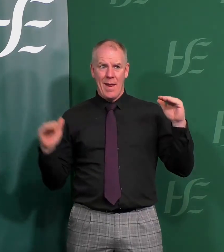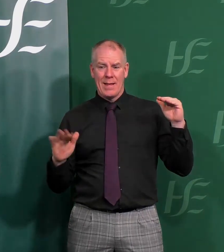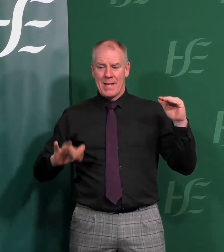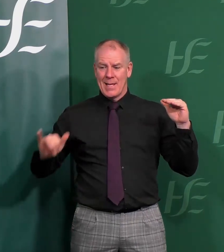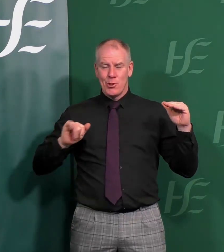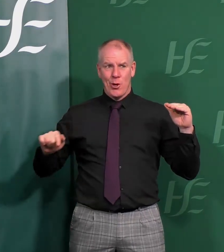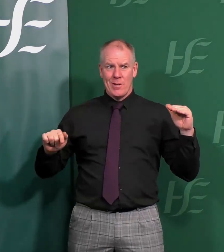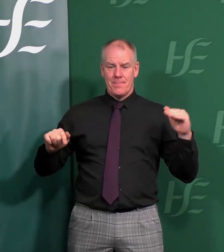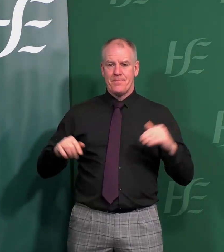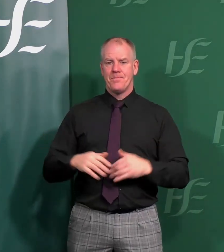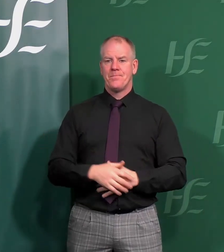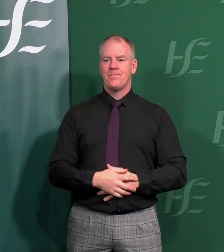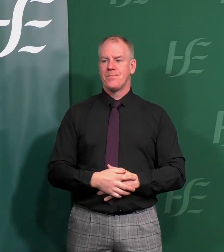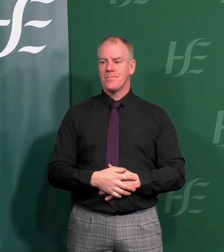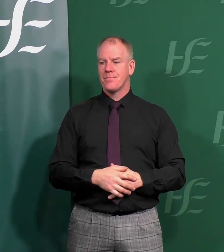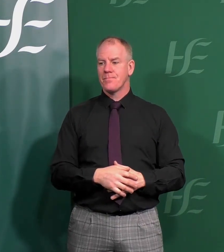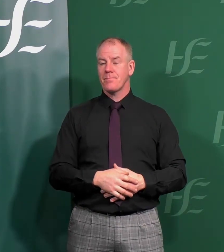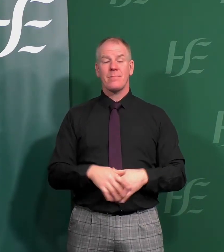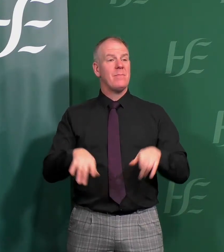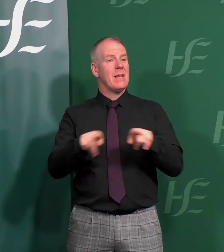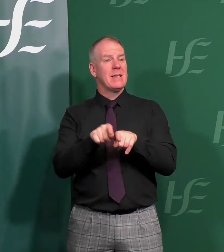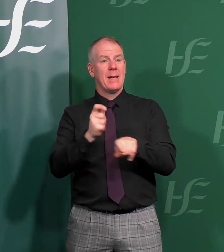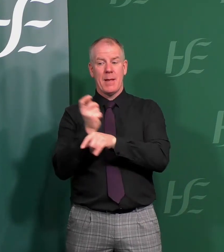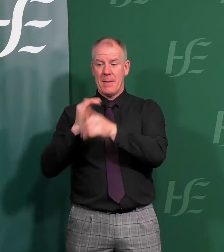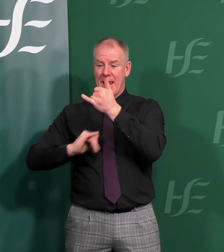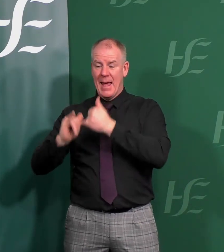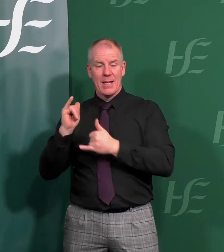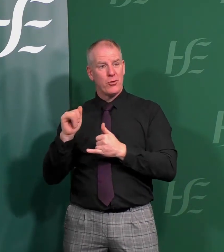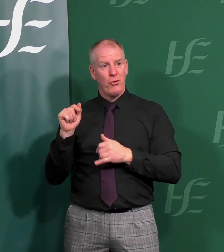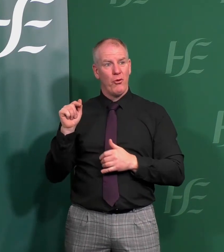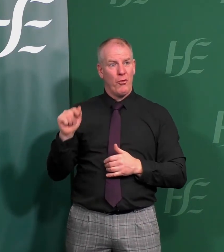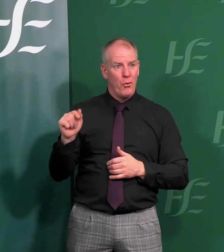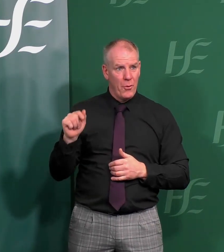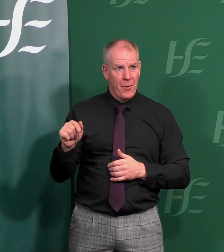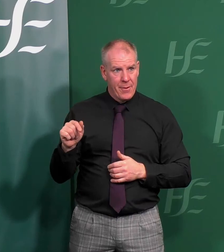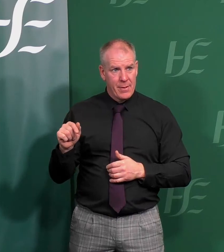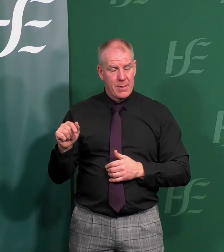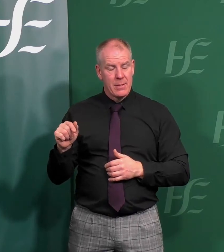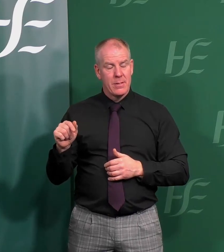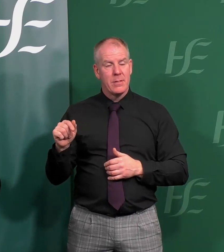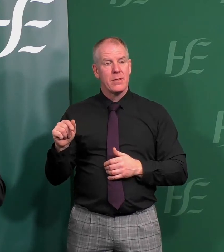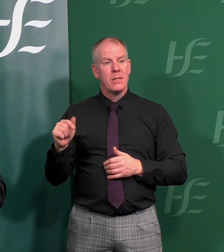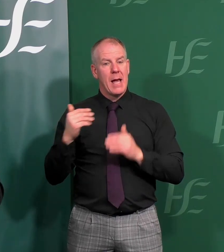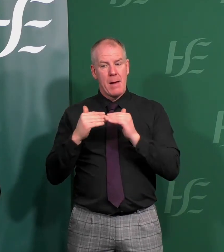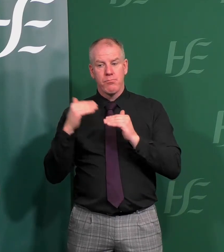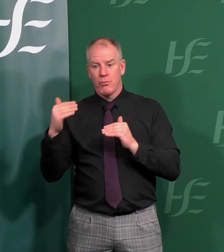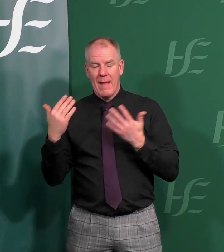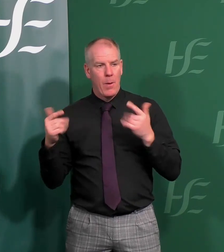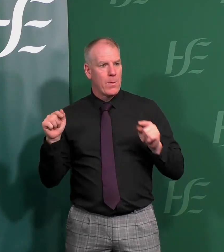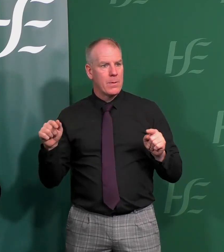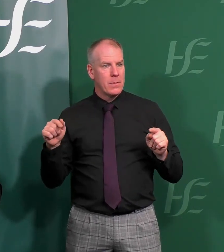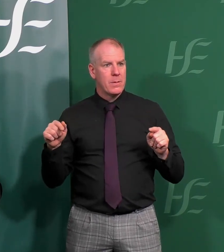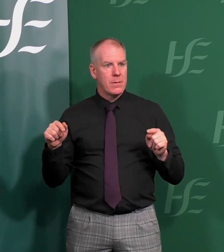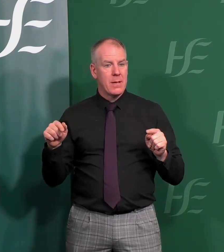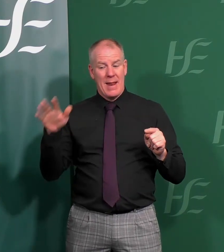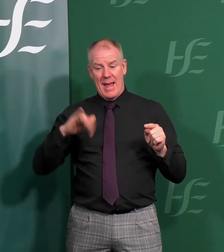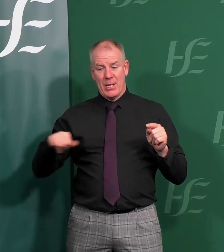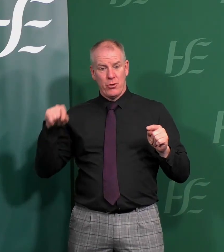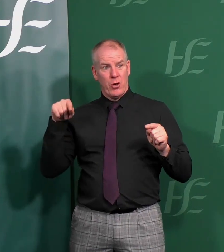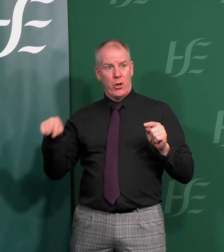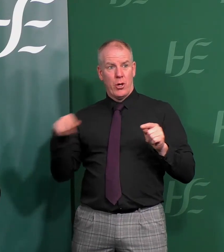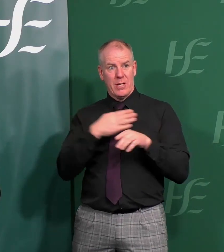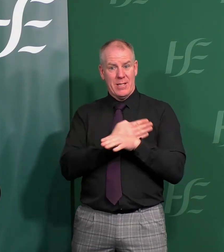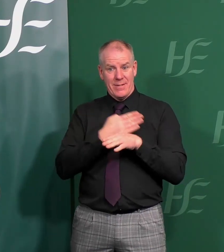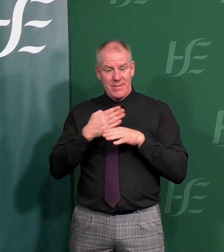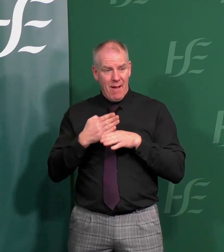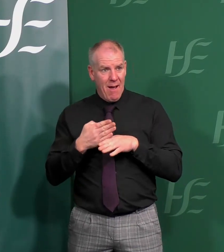So, and similarly, this time last year, just to give a little bit of context of how we've advanced, we were just starting, we had